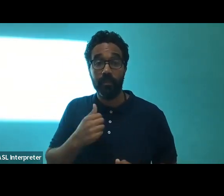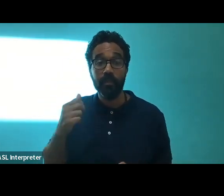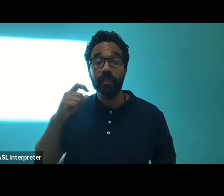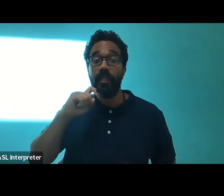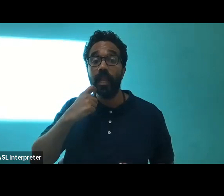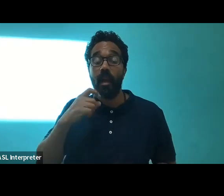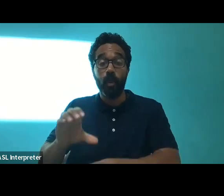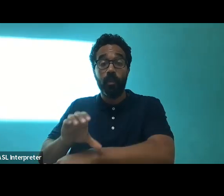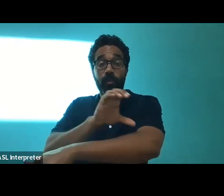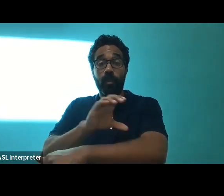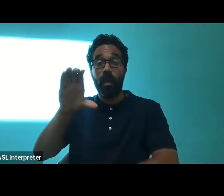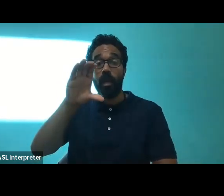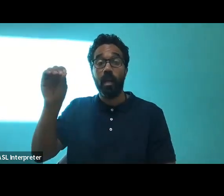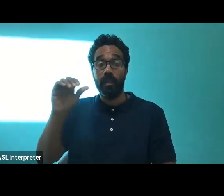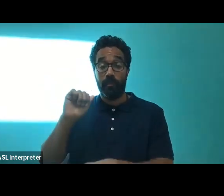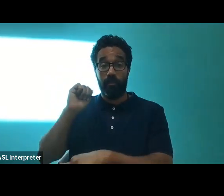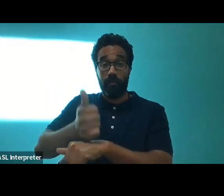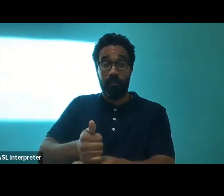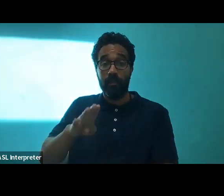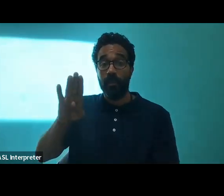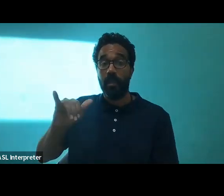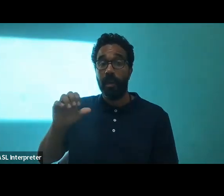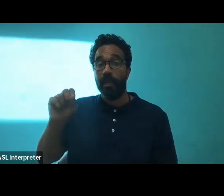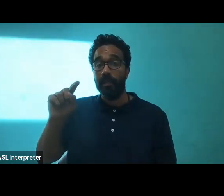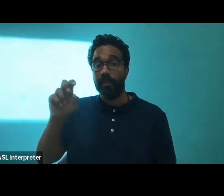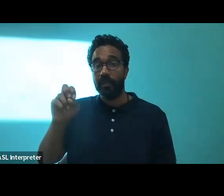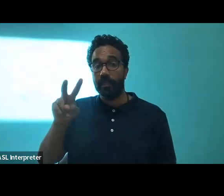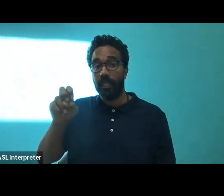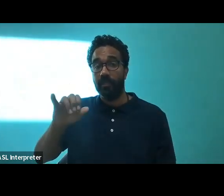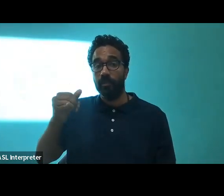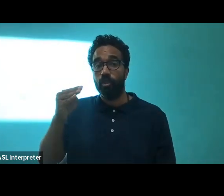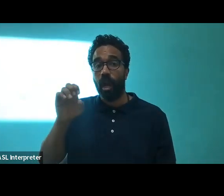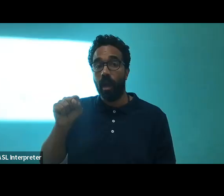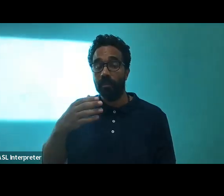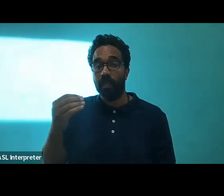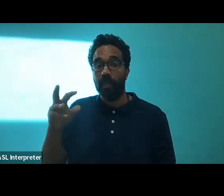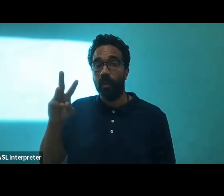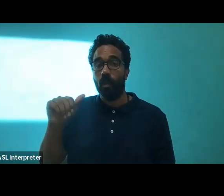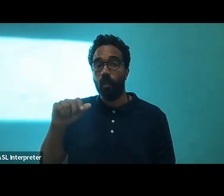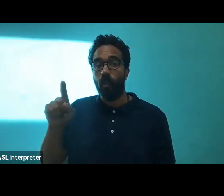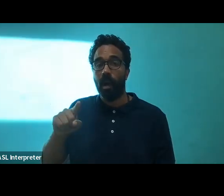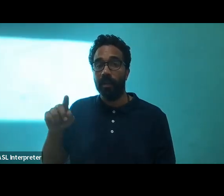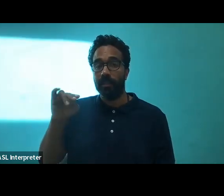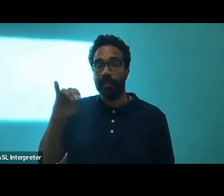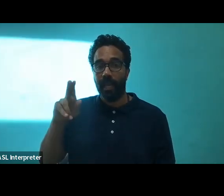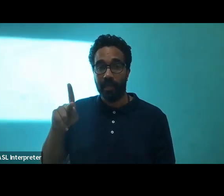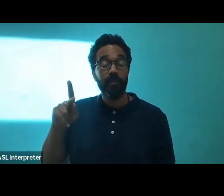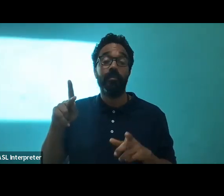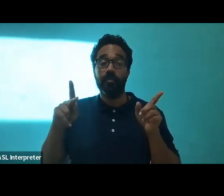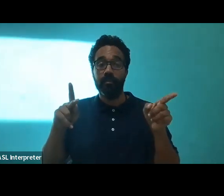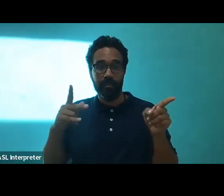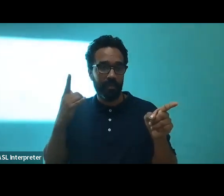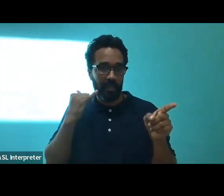was formed by Steve Jobs and Steve Wozniak in California. And